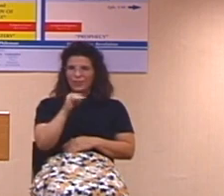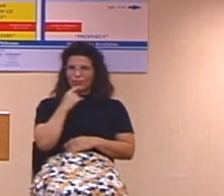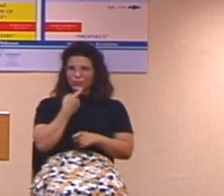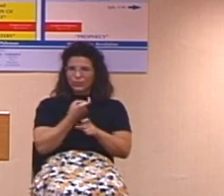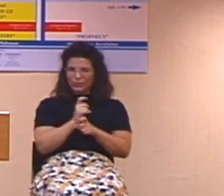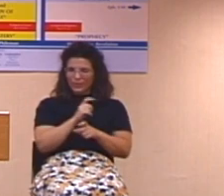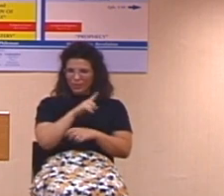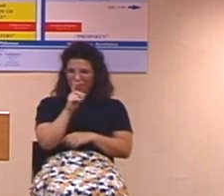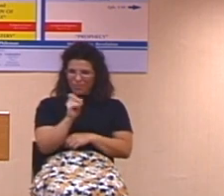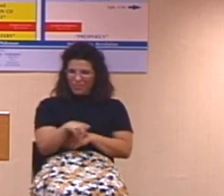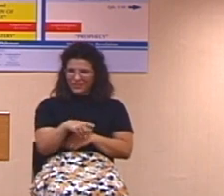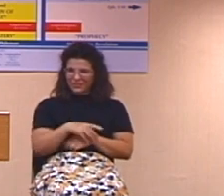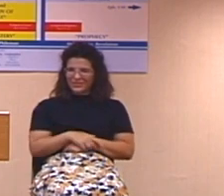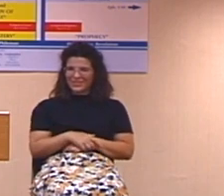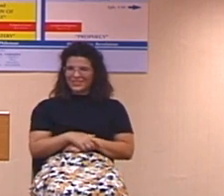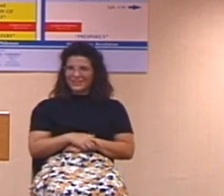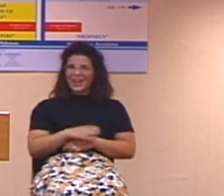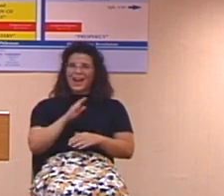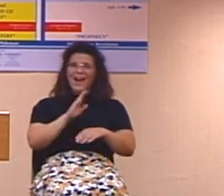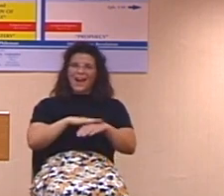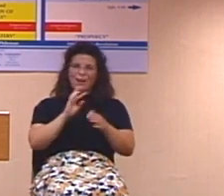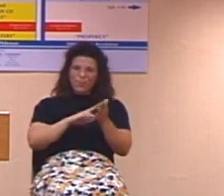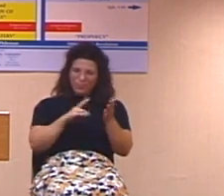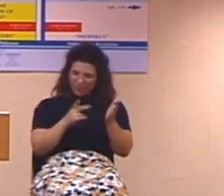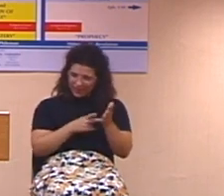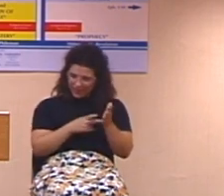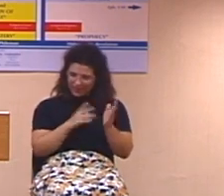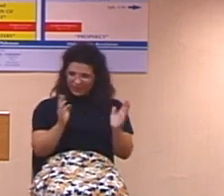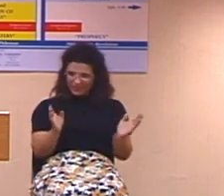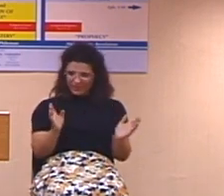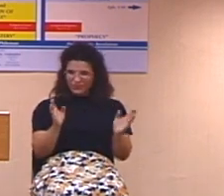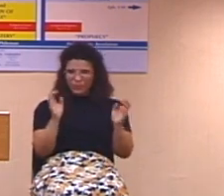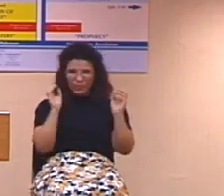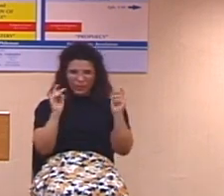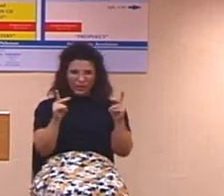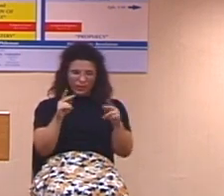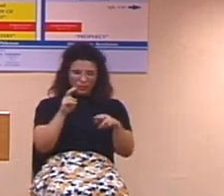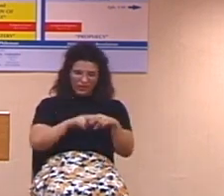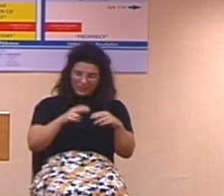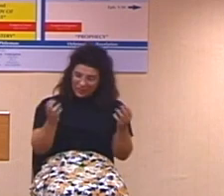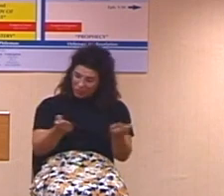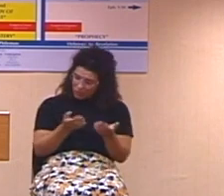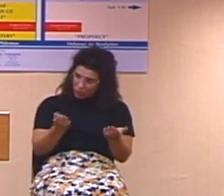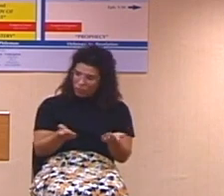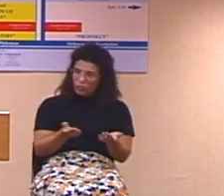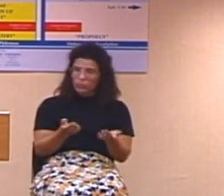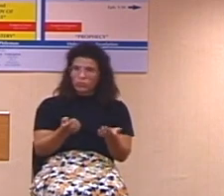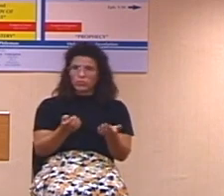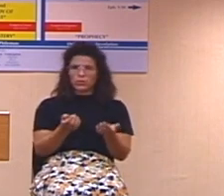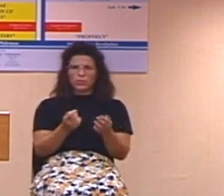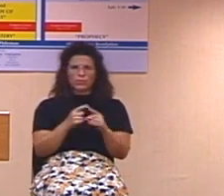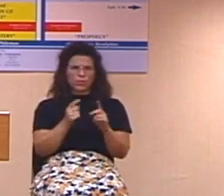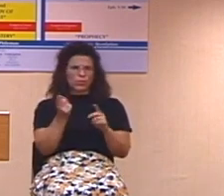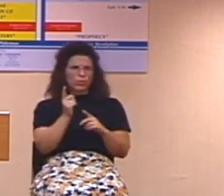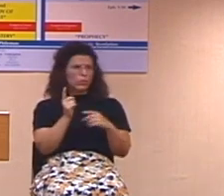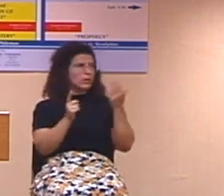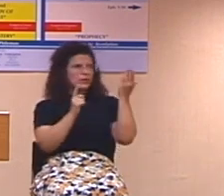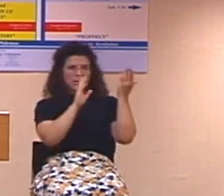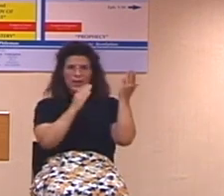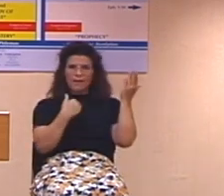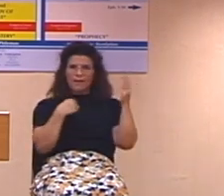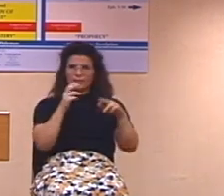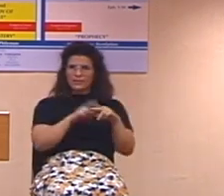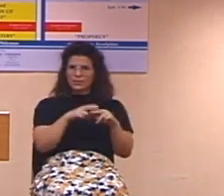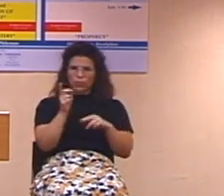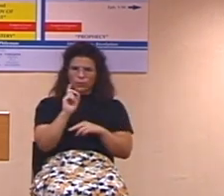Yeah, it was a trick question. On purpose. So, okay, we sit here. But where does God have us